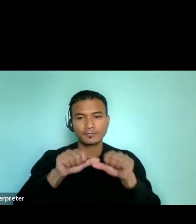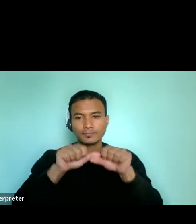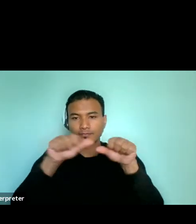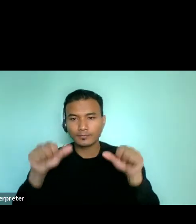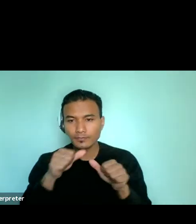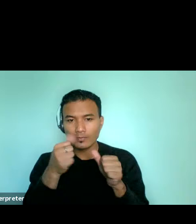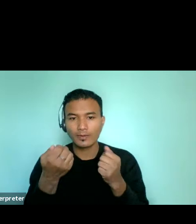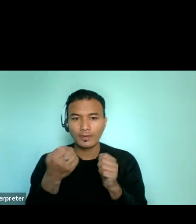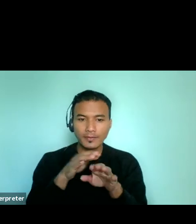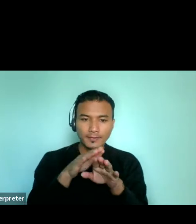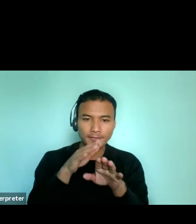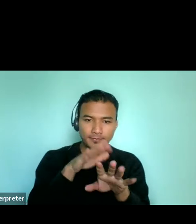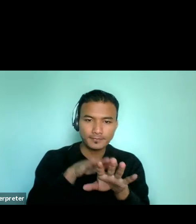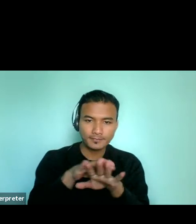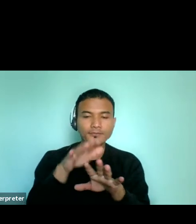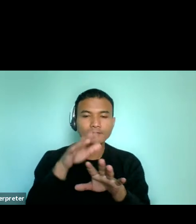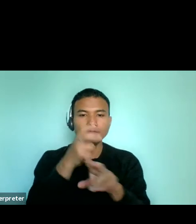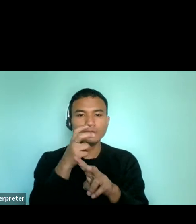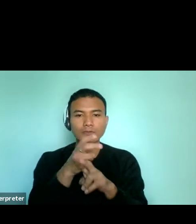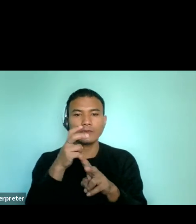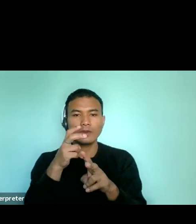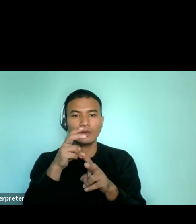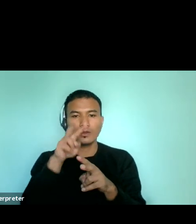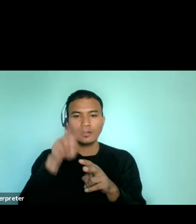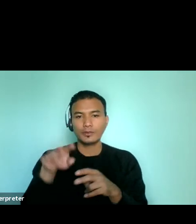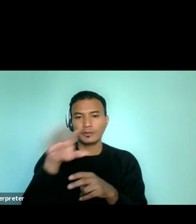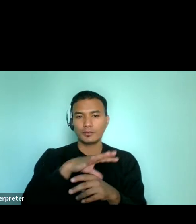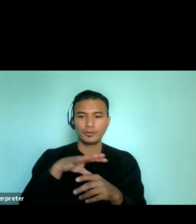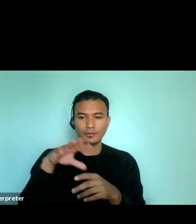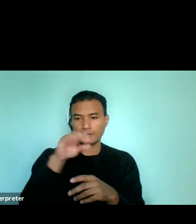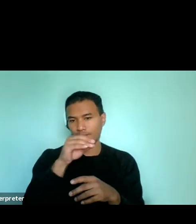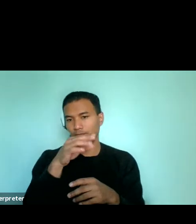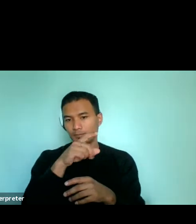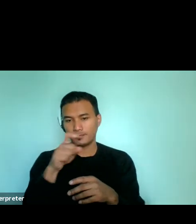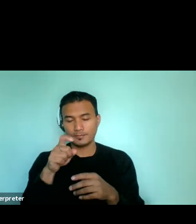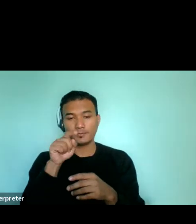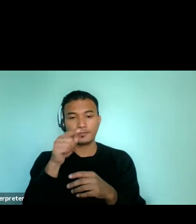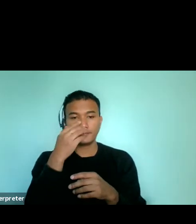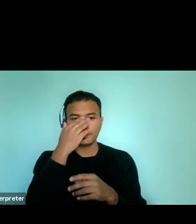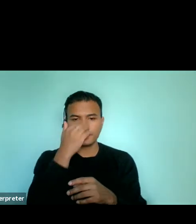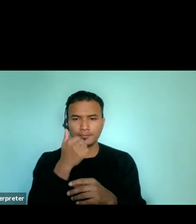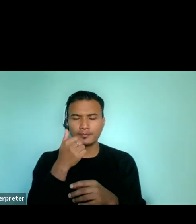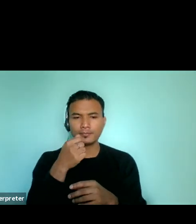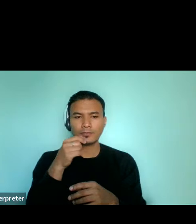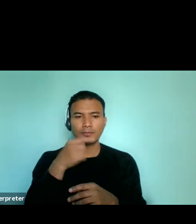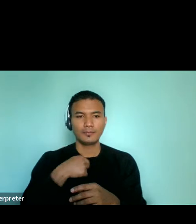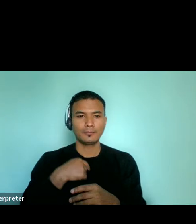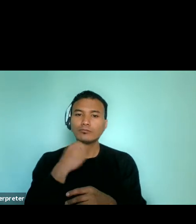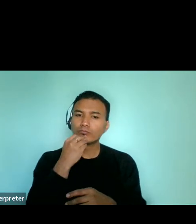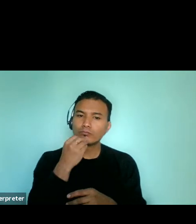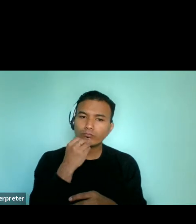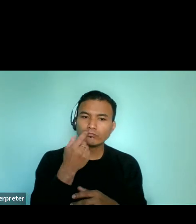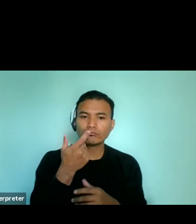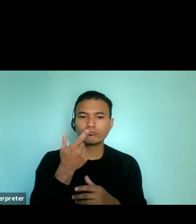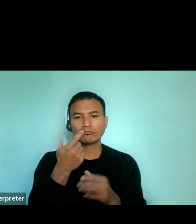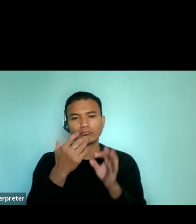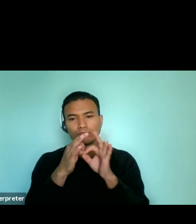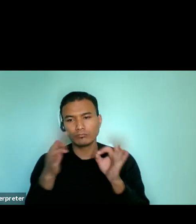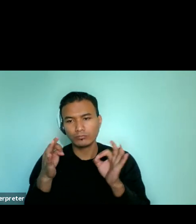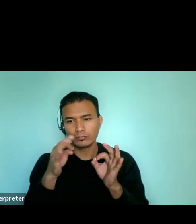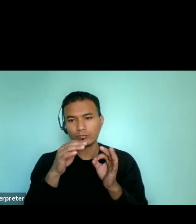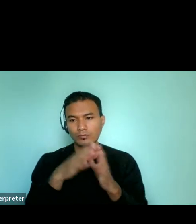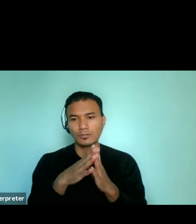crucial and central for everything. It's a source of our food, shelter,